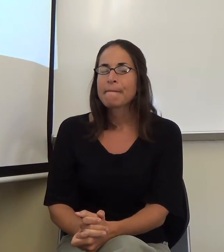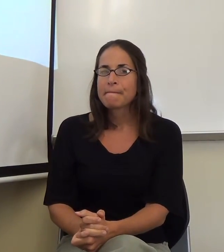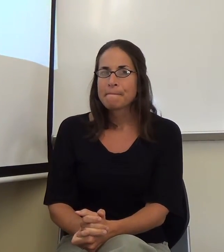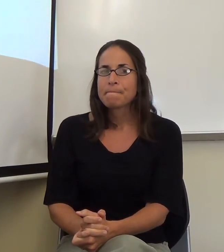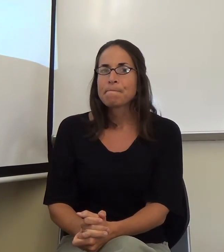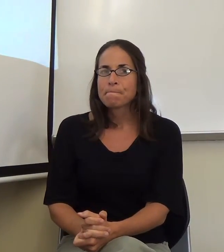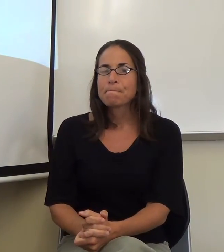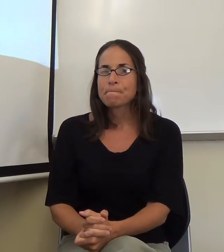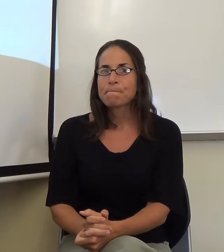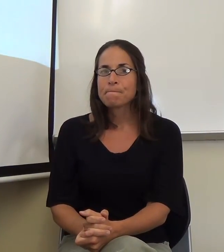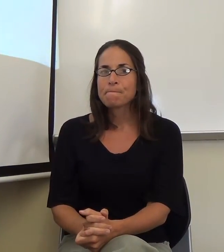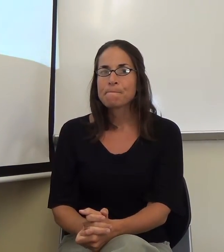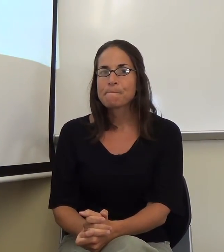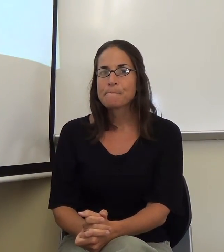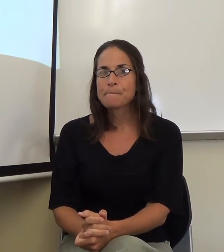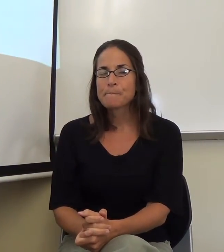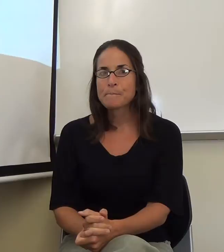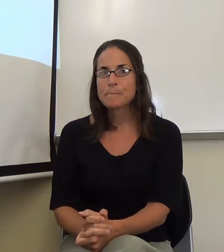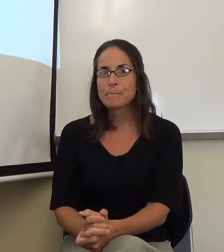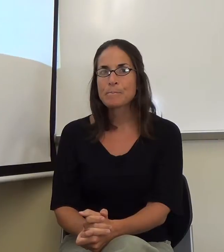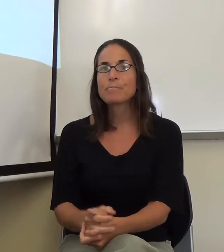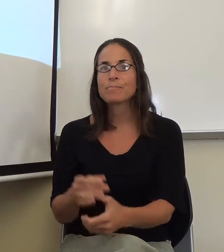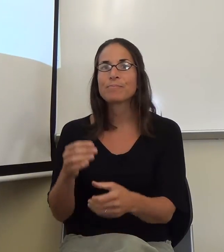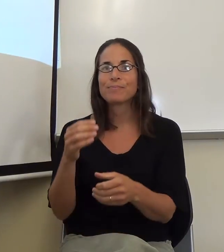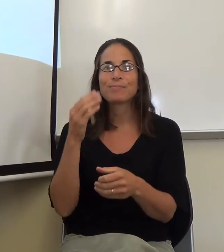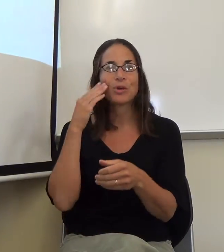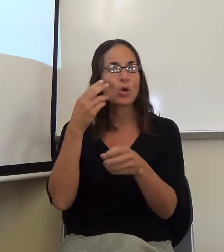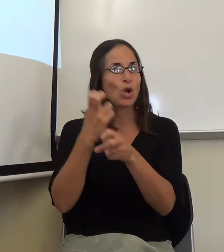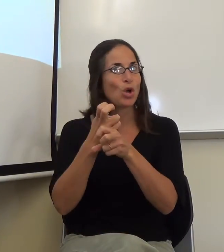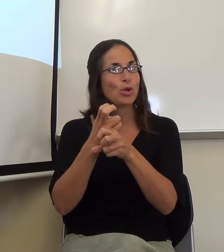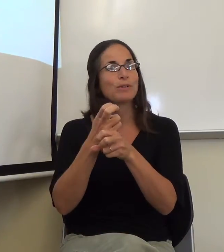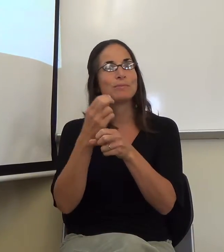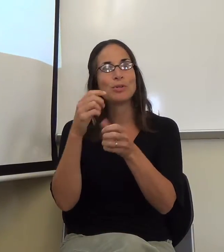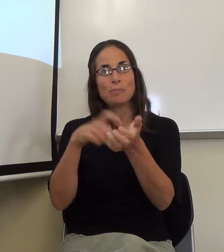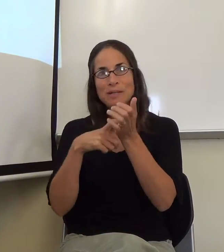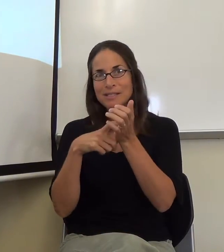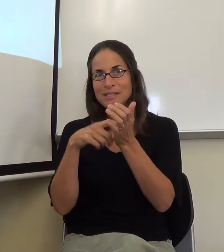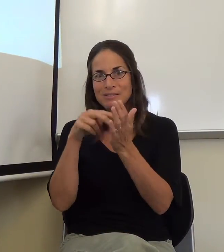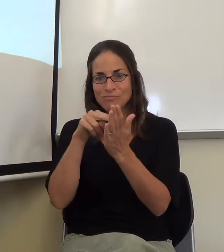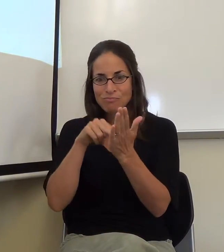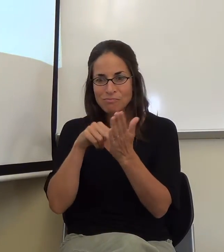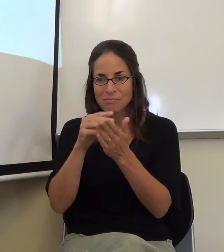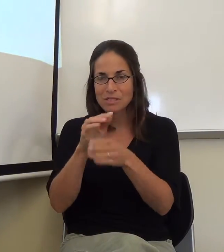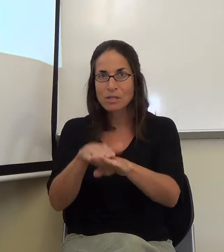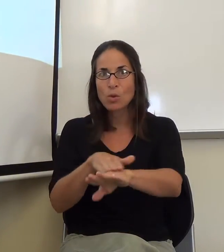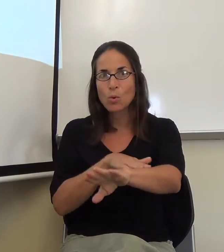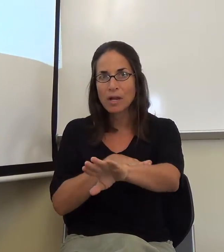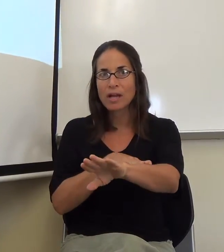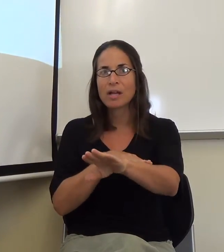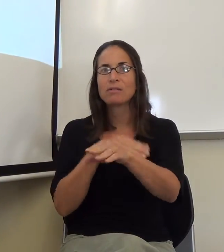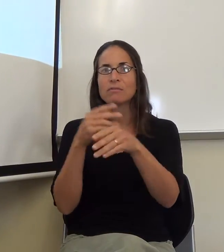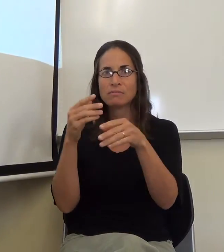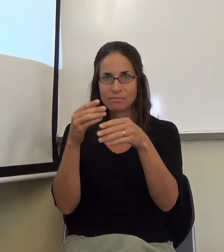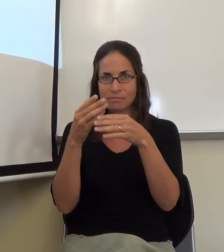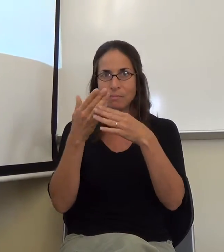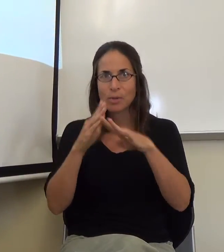oh, I was just doing vocabulary, but you have to really understand. You have to kind of slow down, see what these sentences really